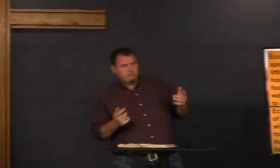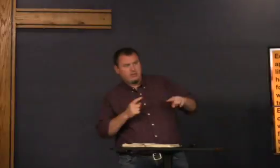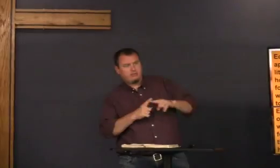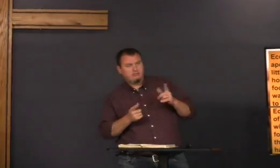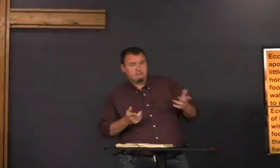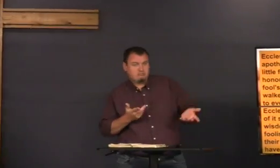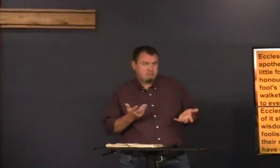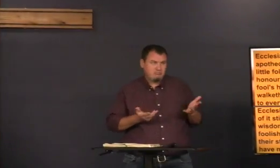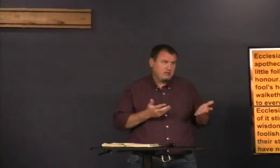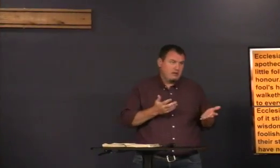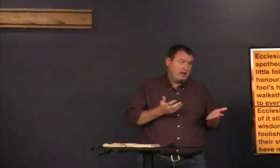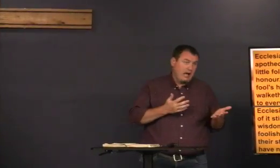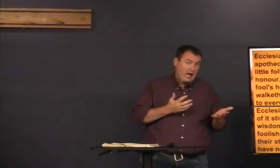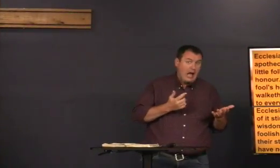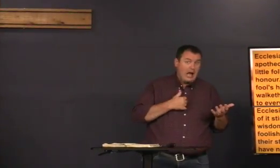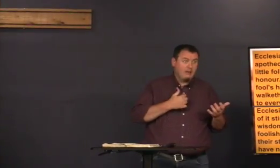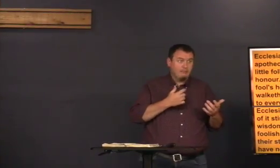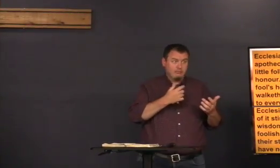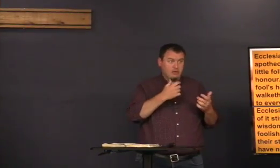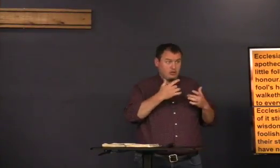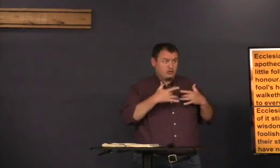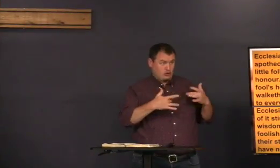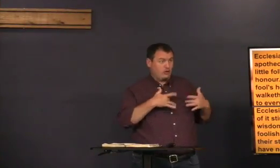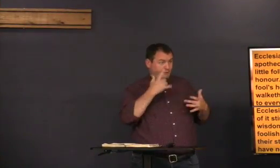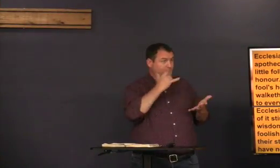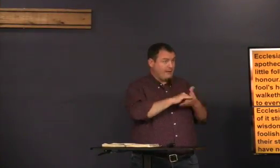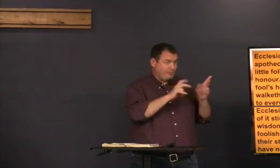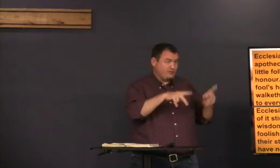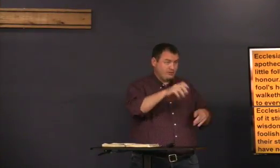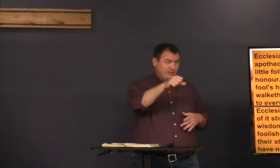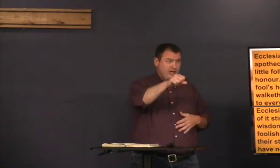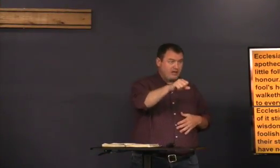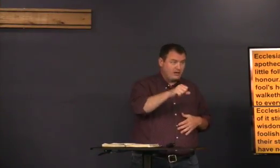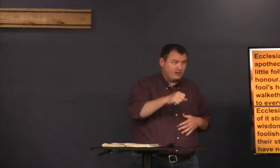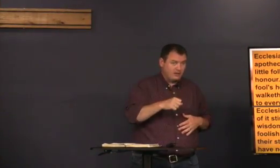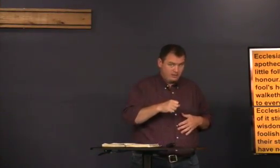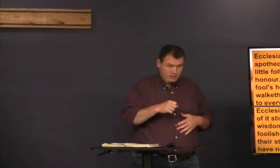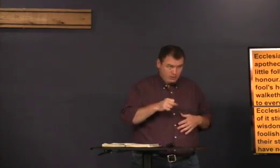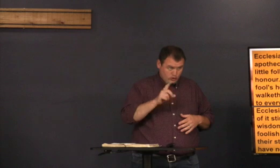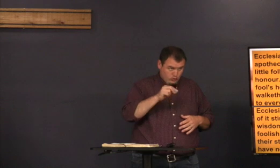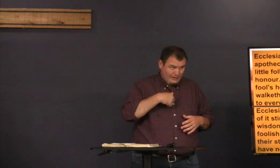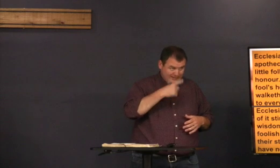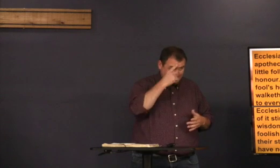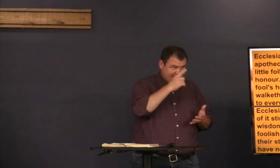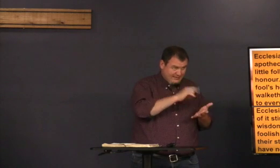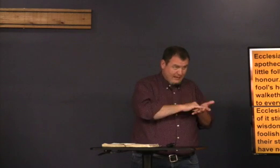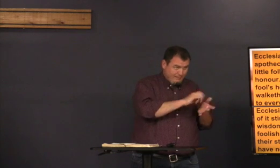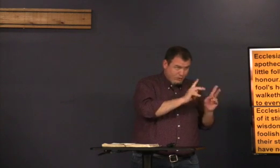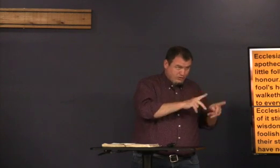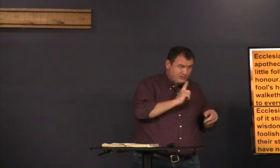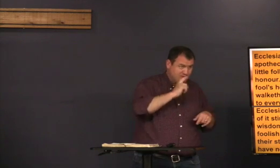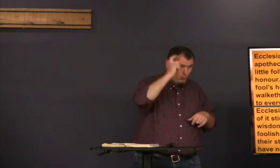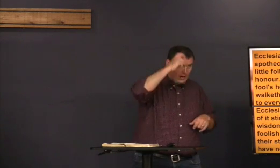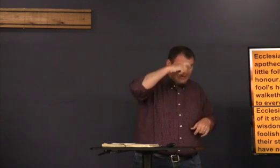But I'm concerned for that person, yeah. Do I think that person is